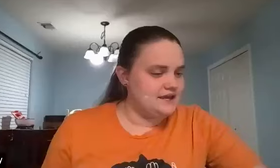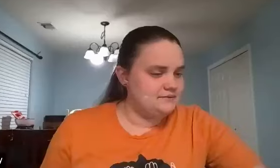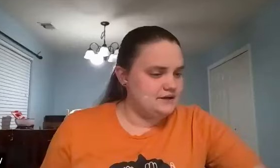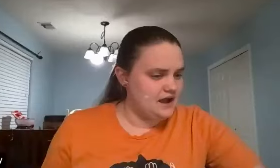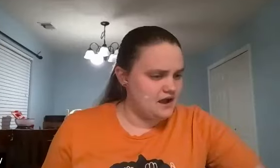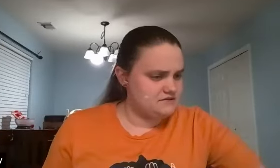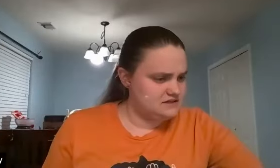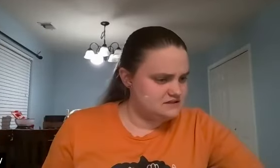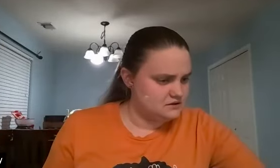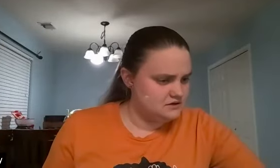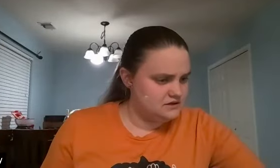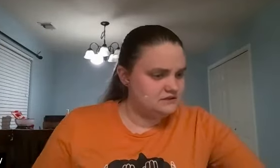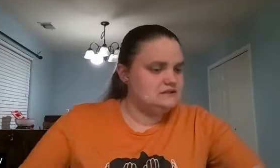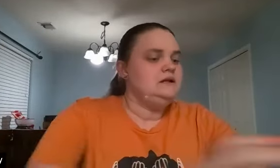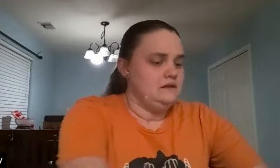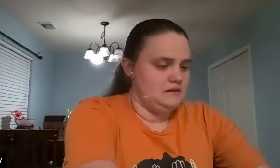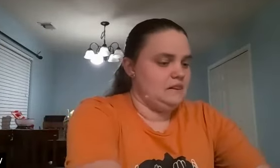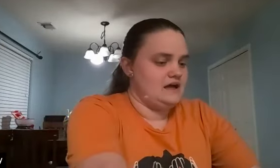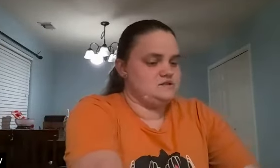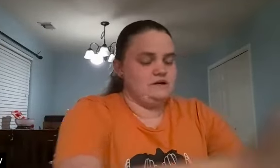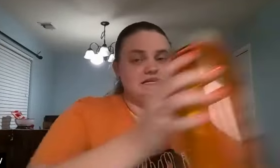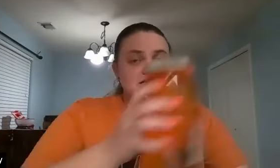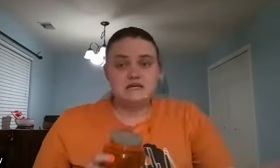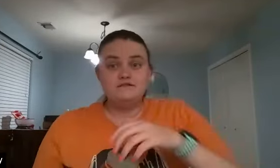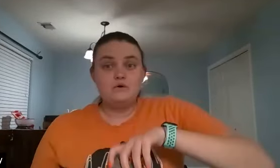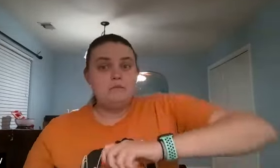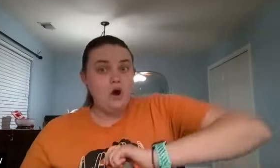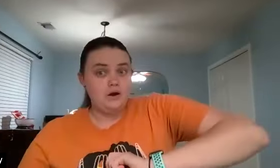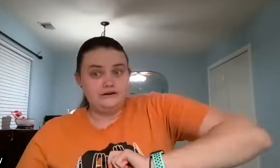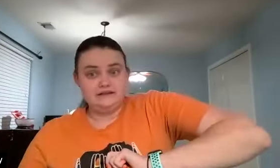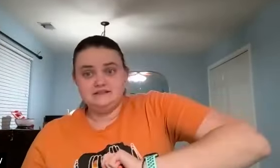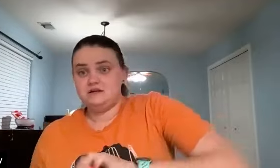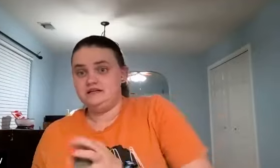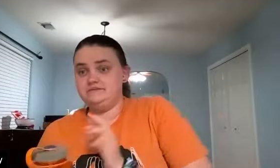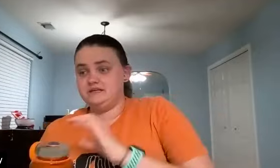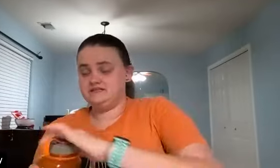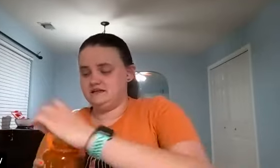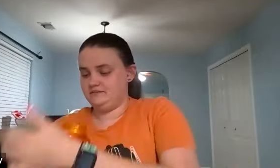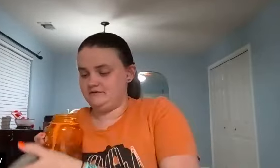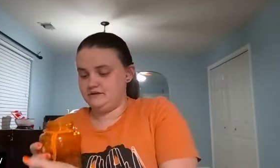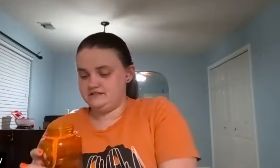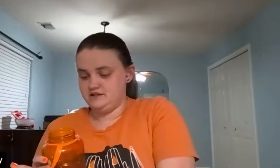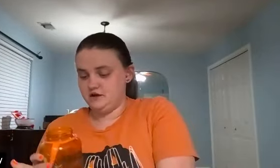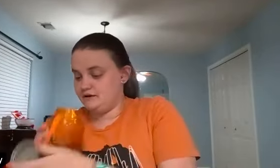Then we have, I think it's our last one, and it's the sign for party. Sorry, give me a second. My voice is going.